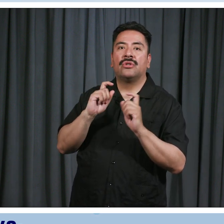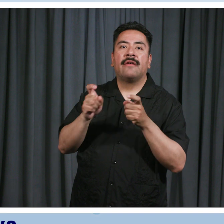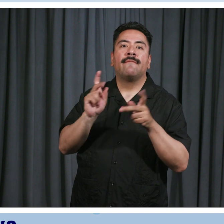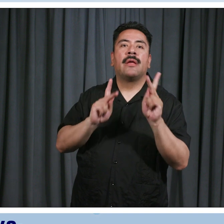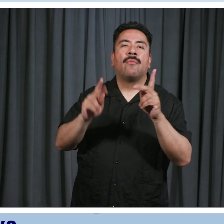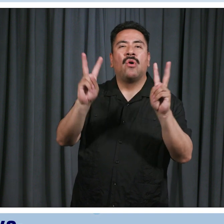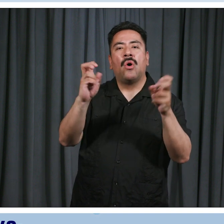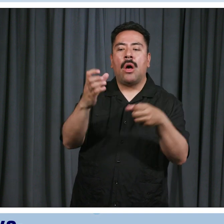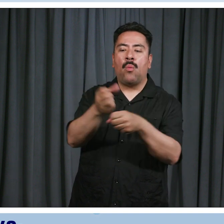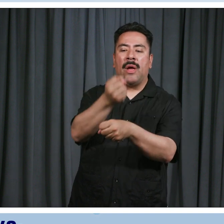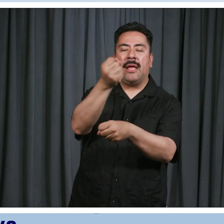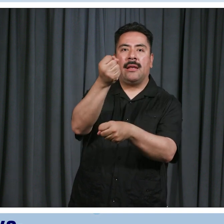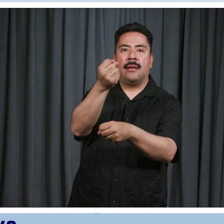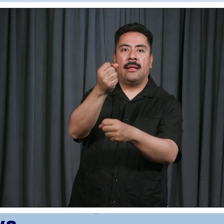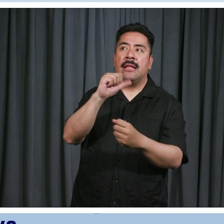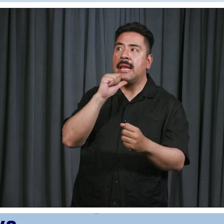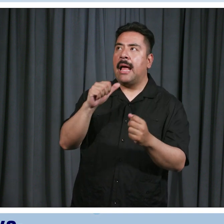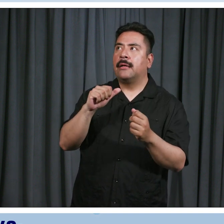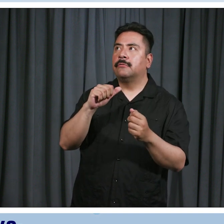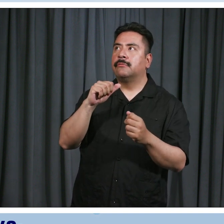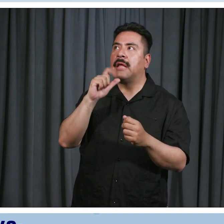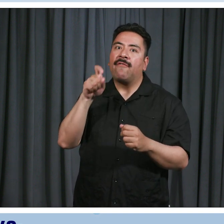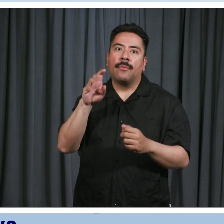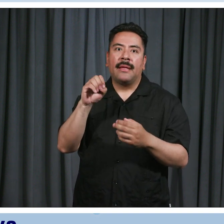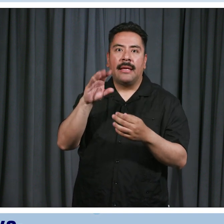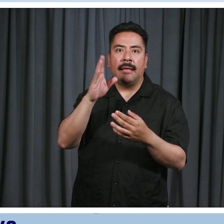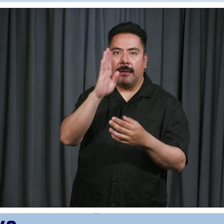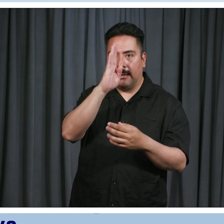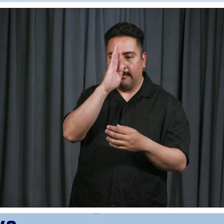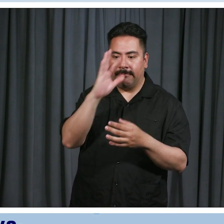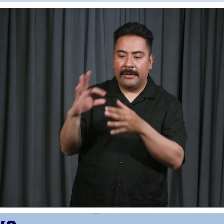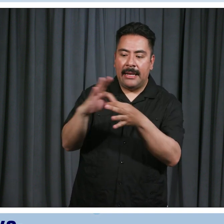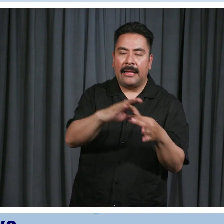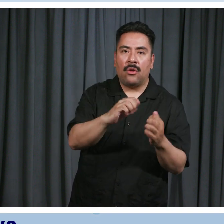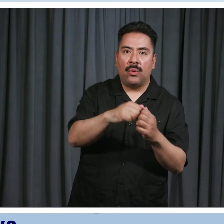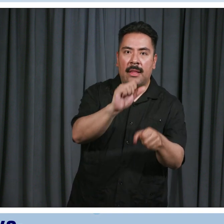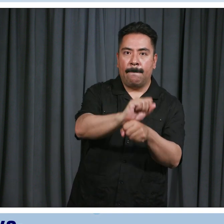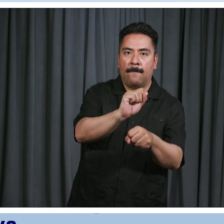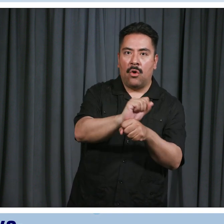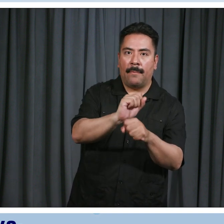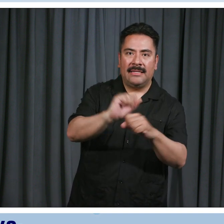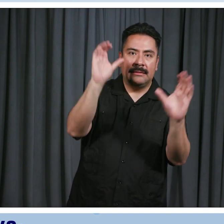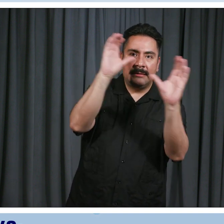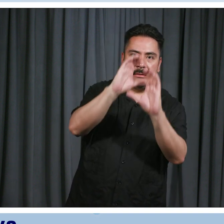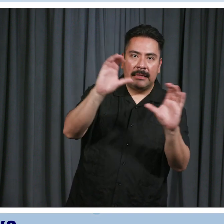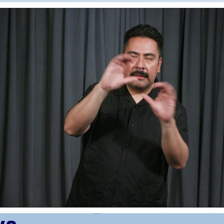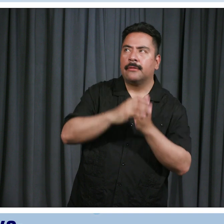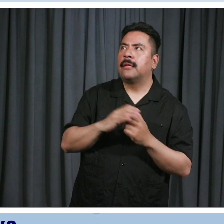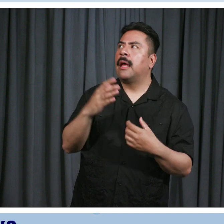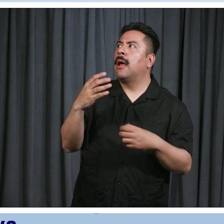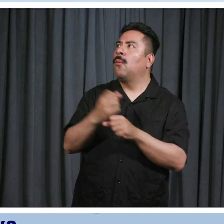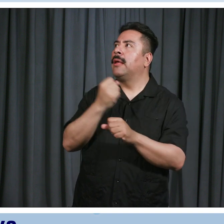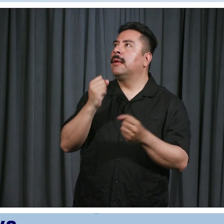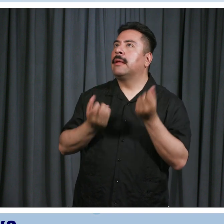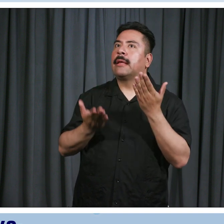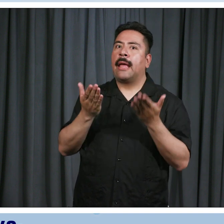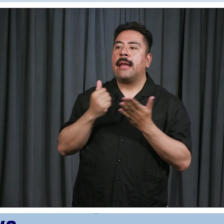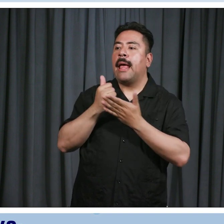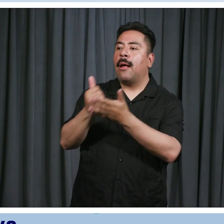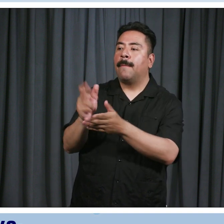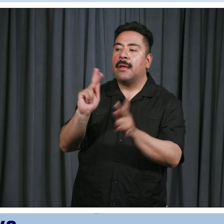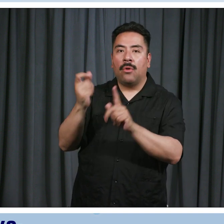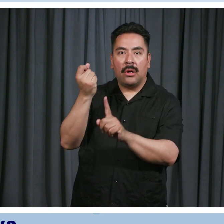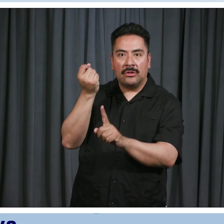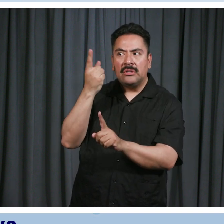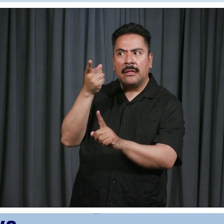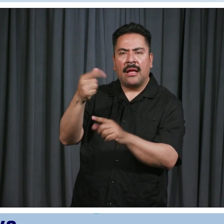doesn't necessarily have to be directly connected to the employment seeking. It can just be about helping people understand that they